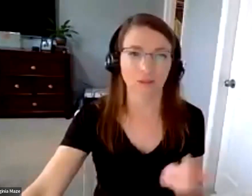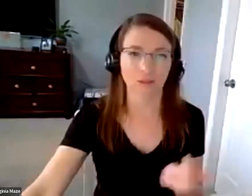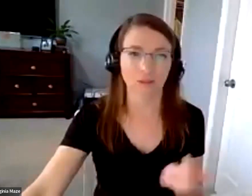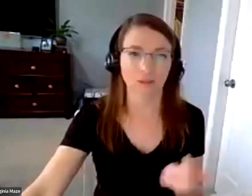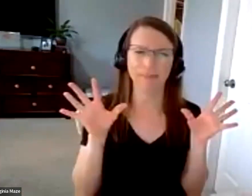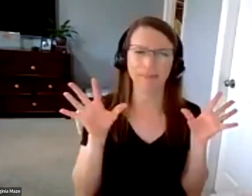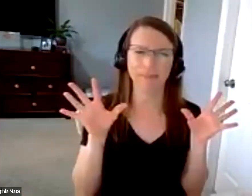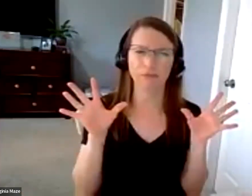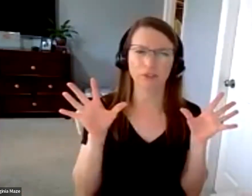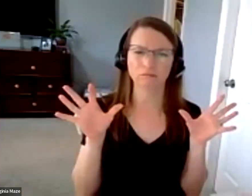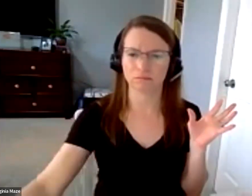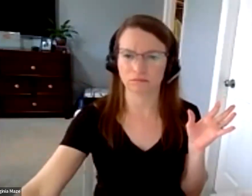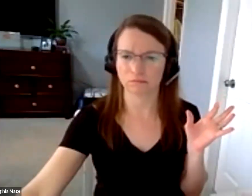Am I choppy for you?